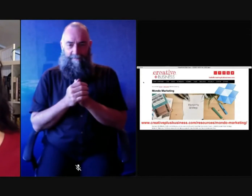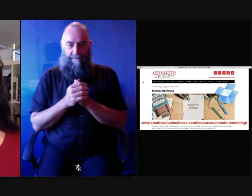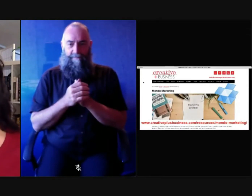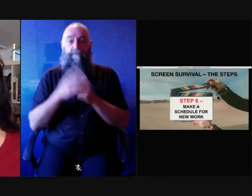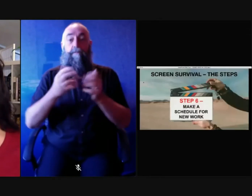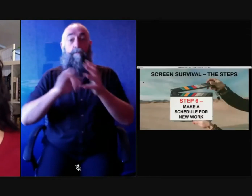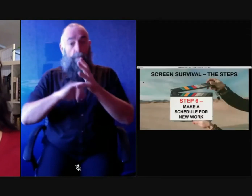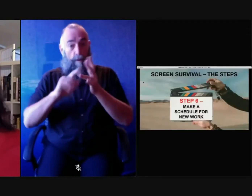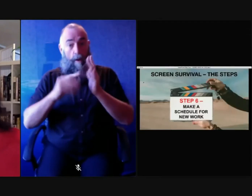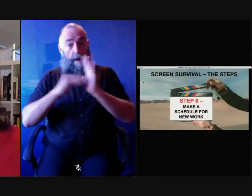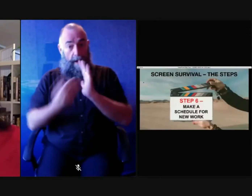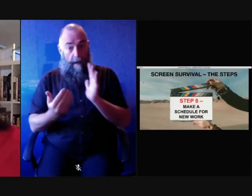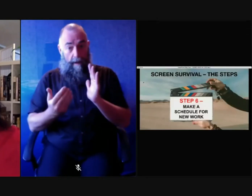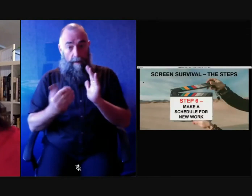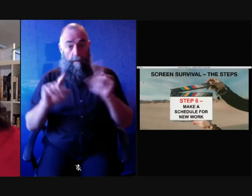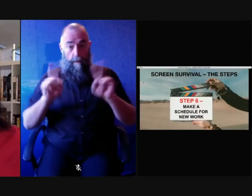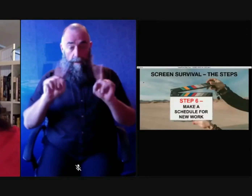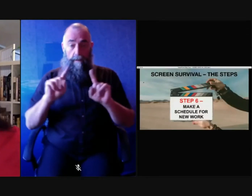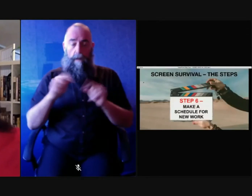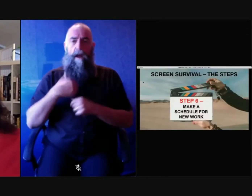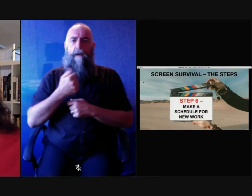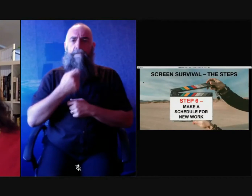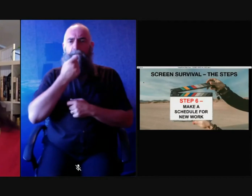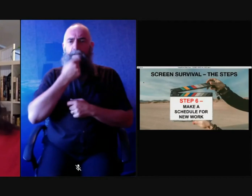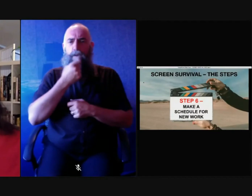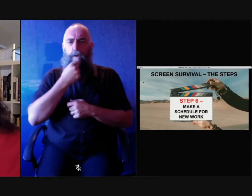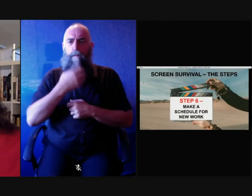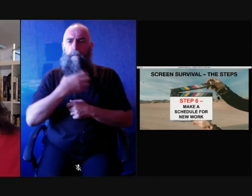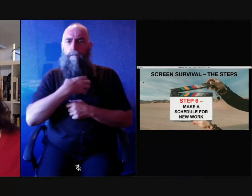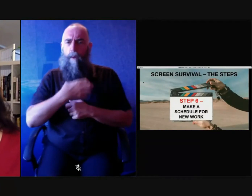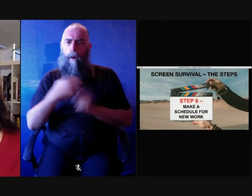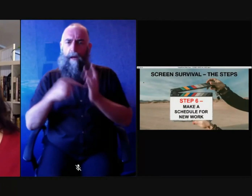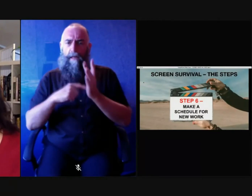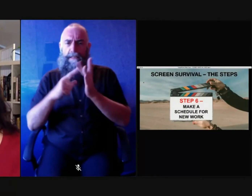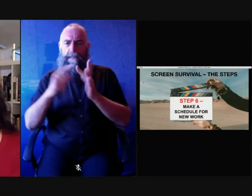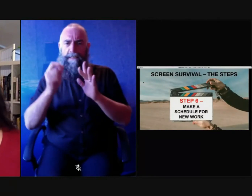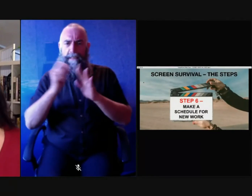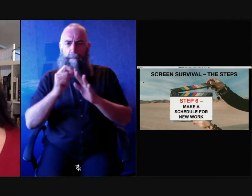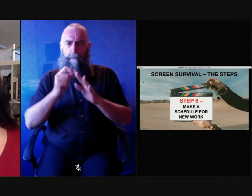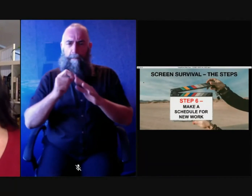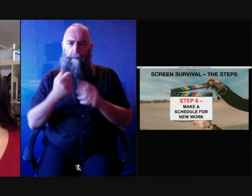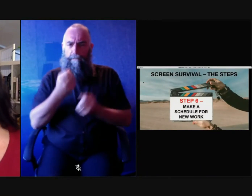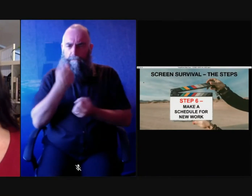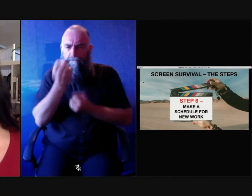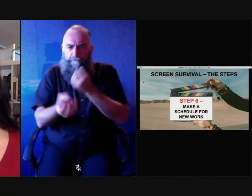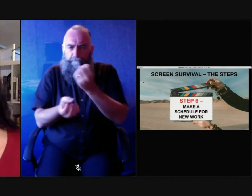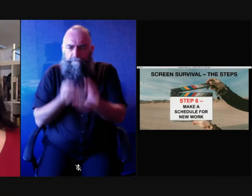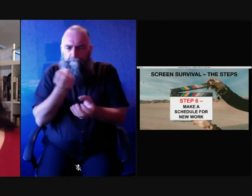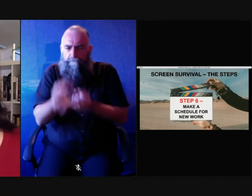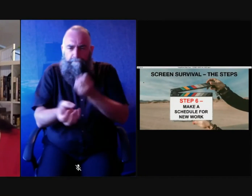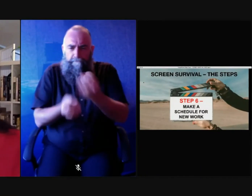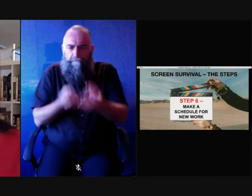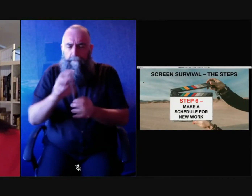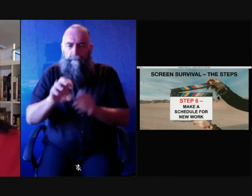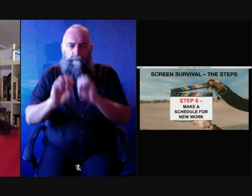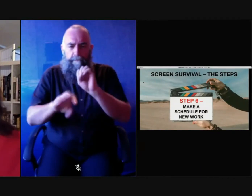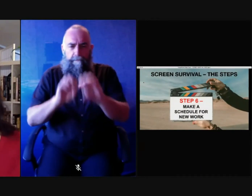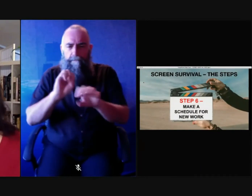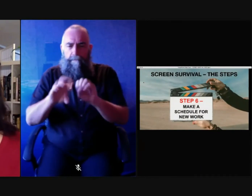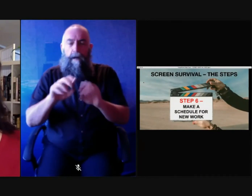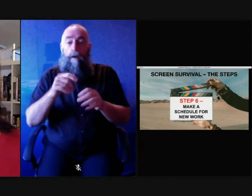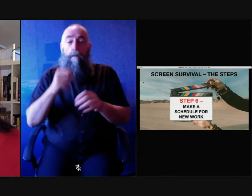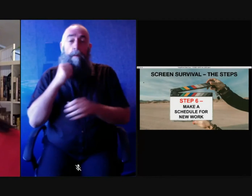All right. Now we've still got a few more tips to go, and we're probably going to be going now for another half an hour or